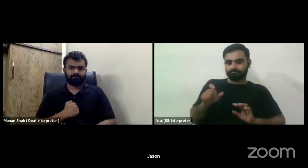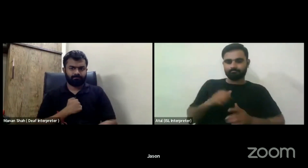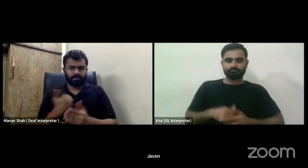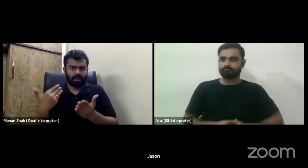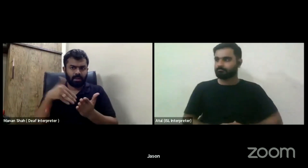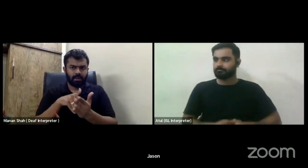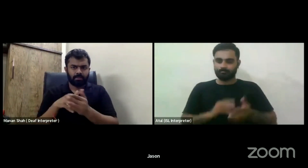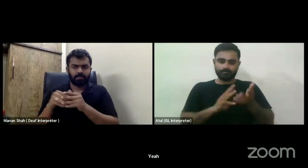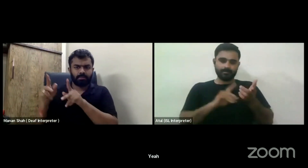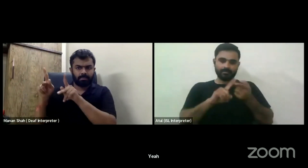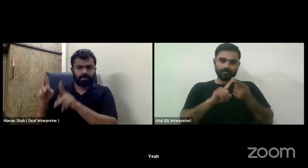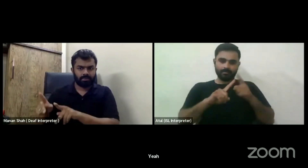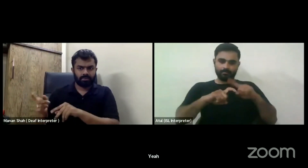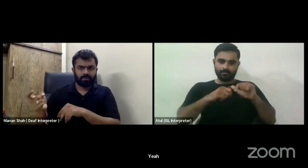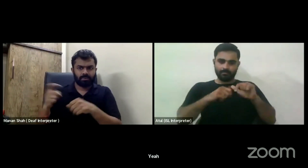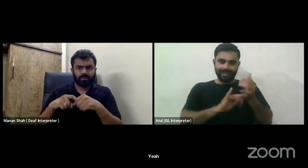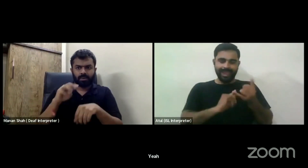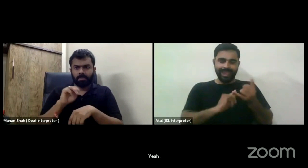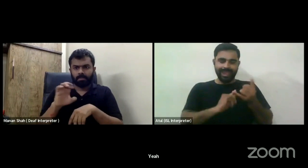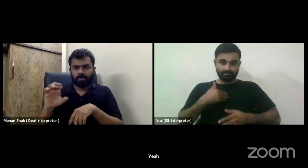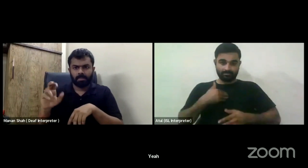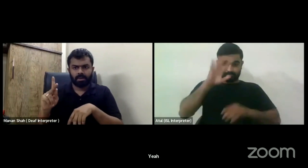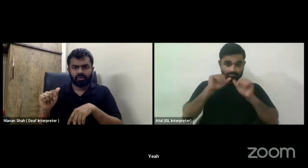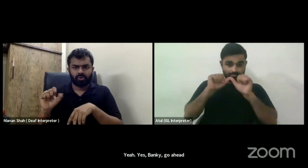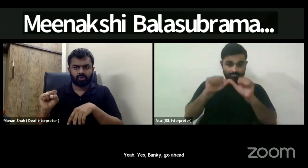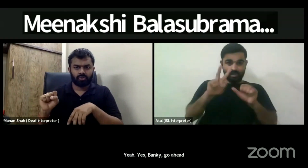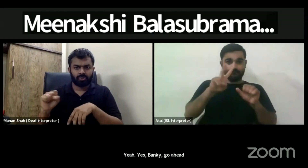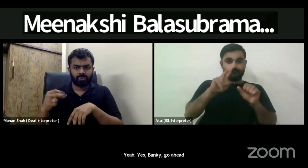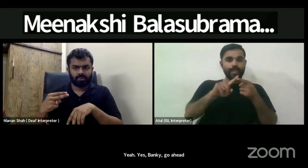Meenakshi, may I say something? Yes, Venki, go ahead.